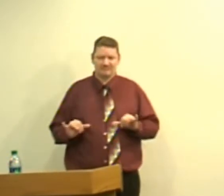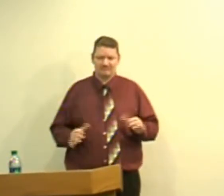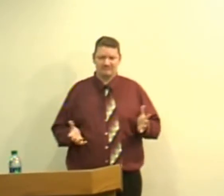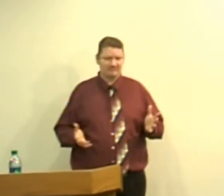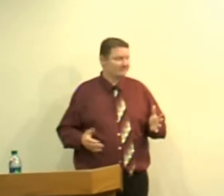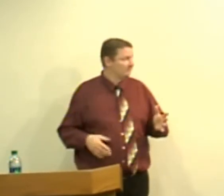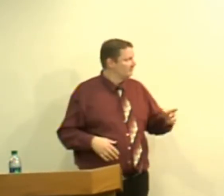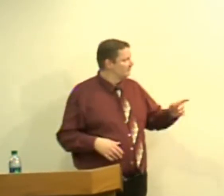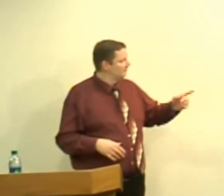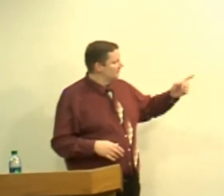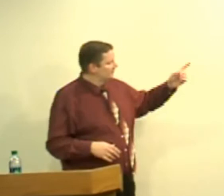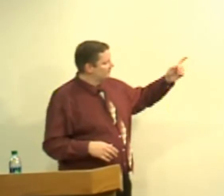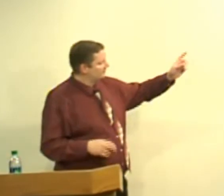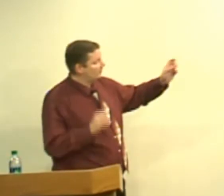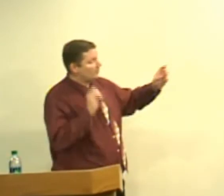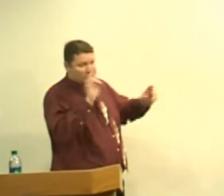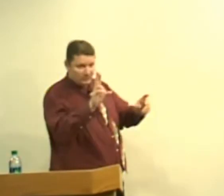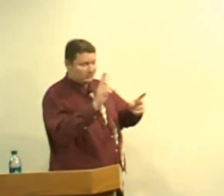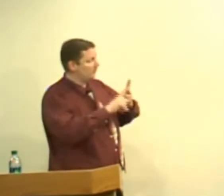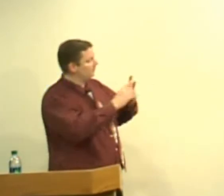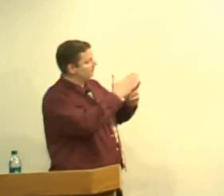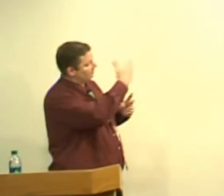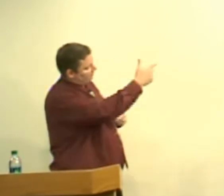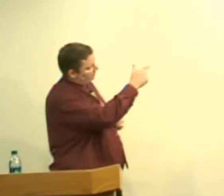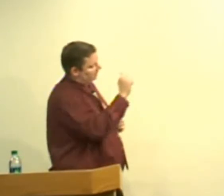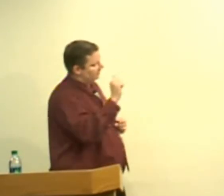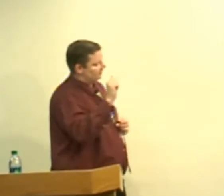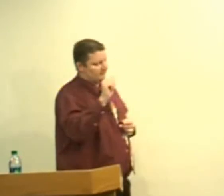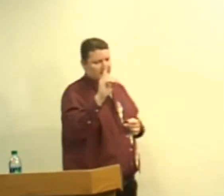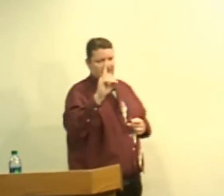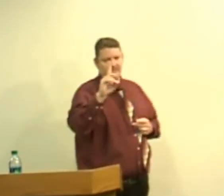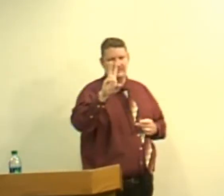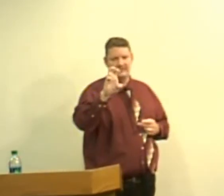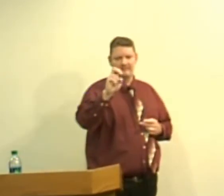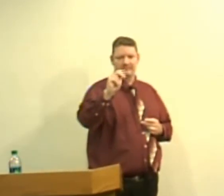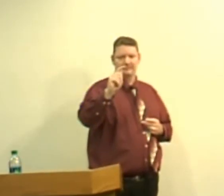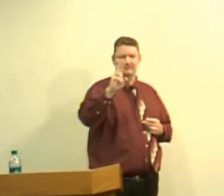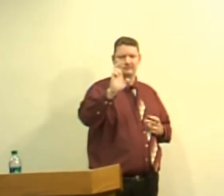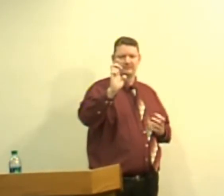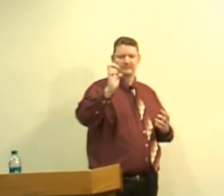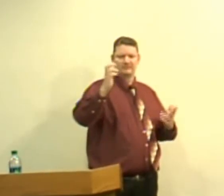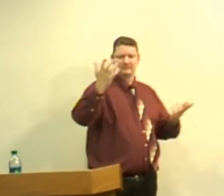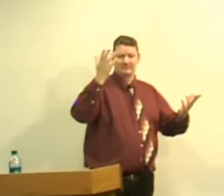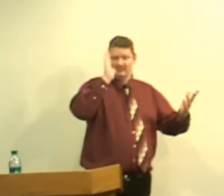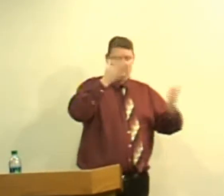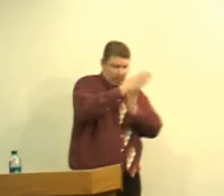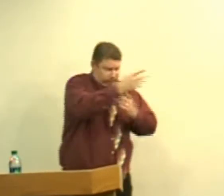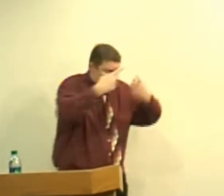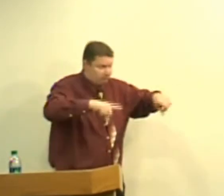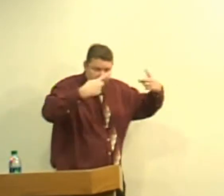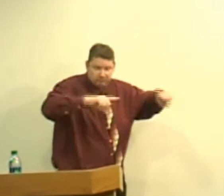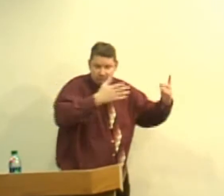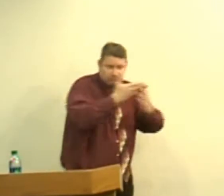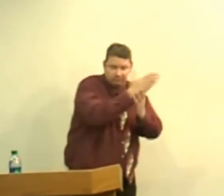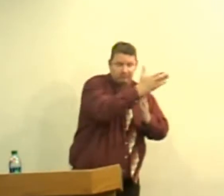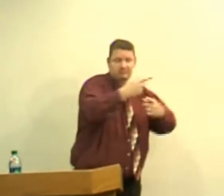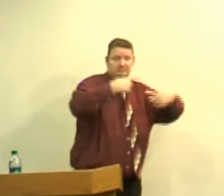Look at change. I like what I'm at. Or step out and change.